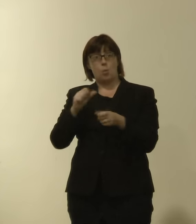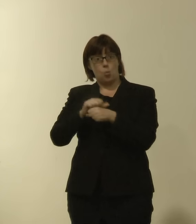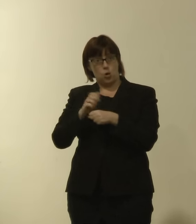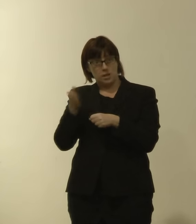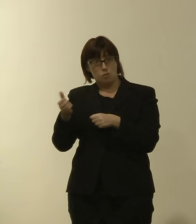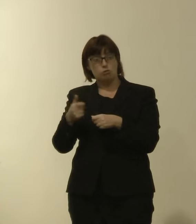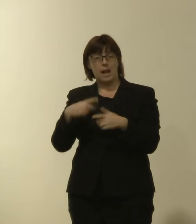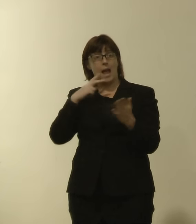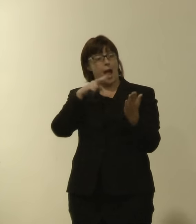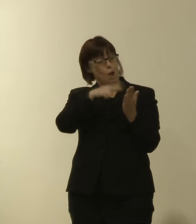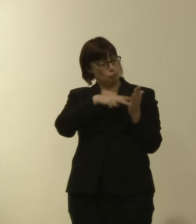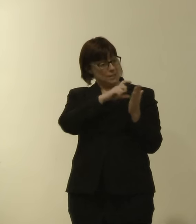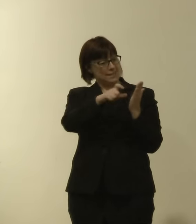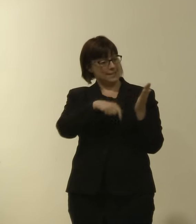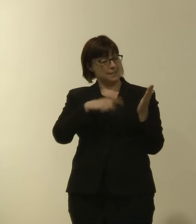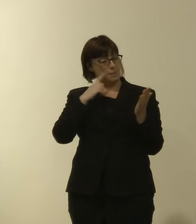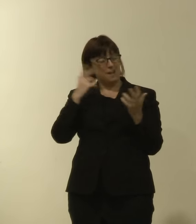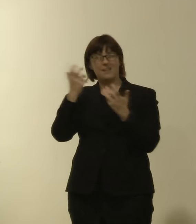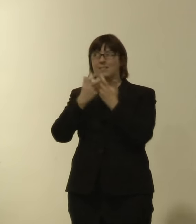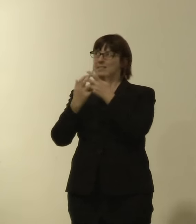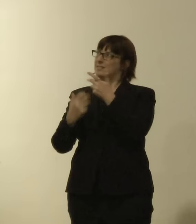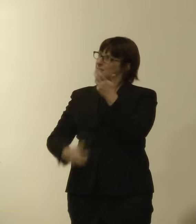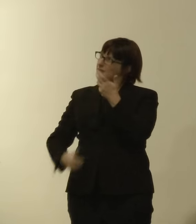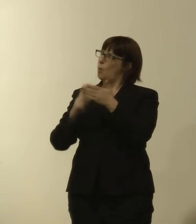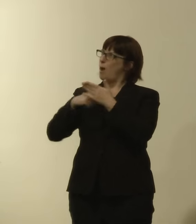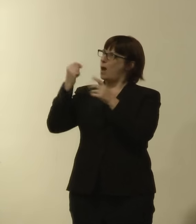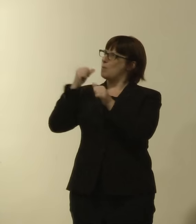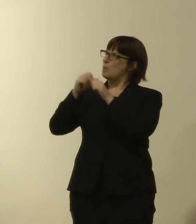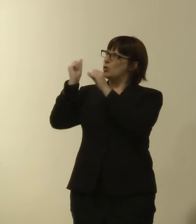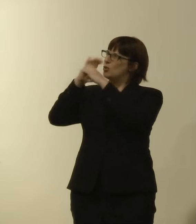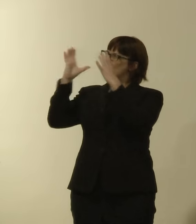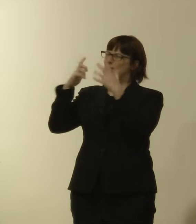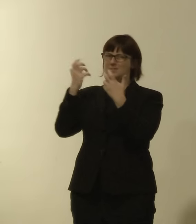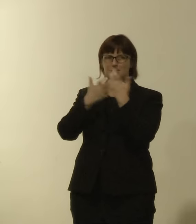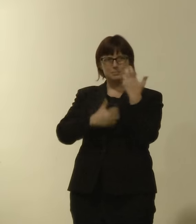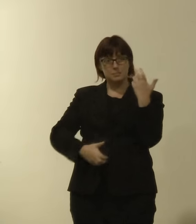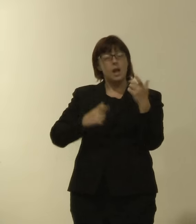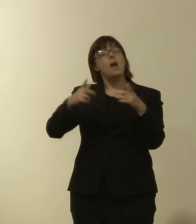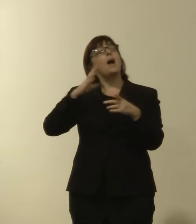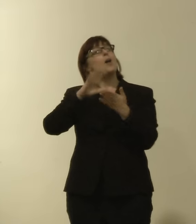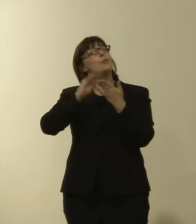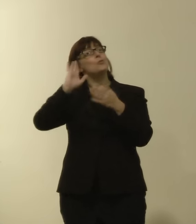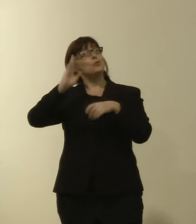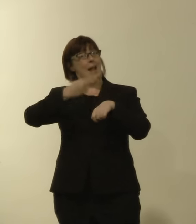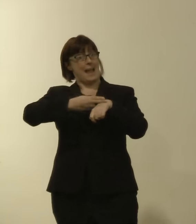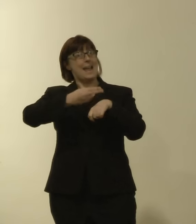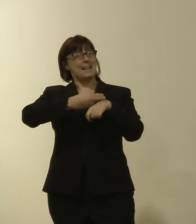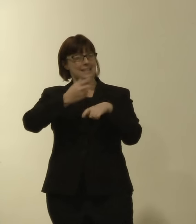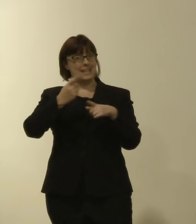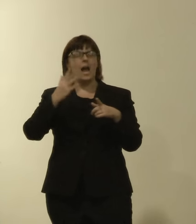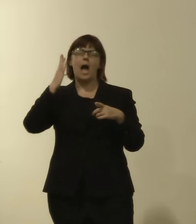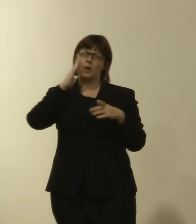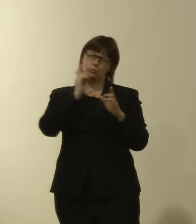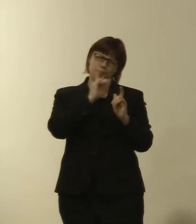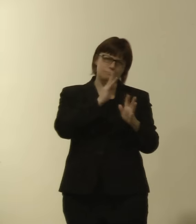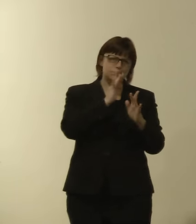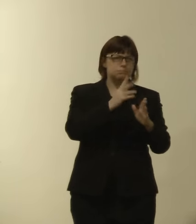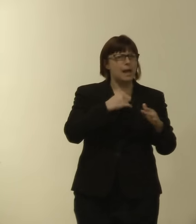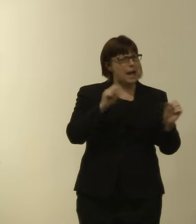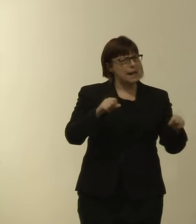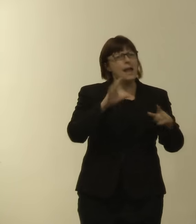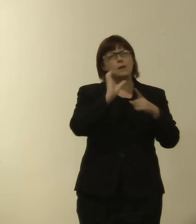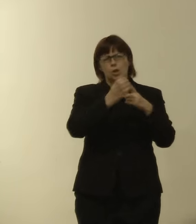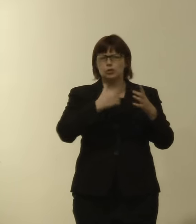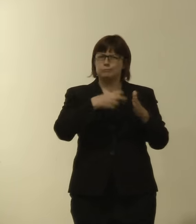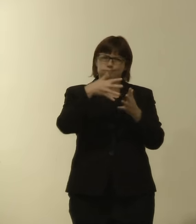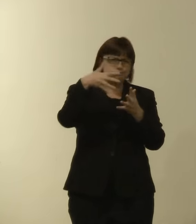and I read these things that don't square with my knowledge? And I learned this the hard way in Haiti, where I really did know the language, the culture, had worked